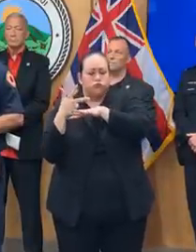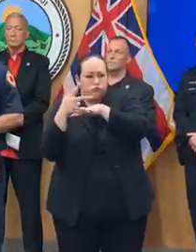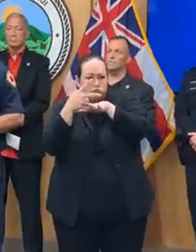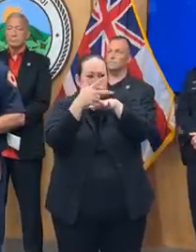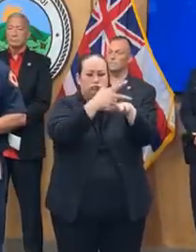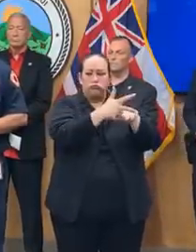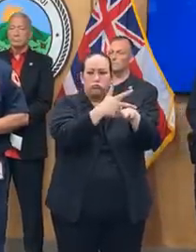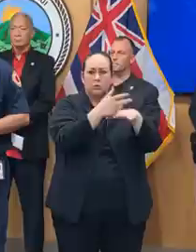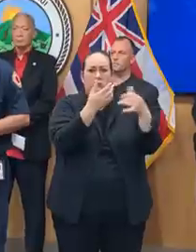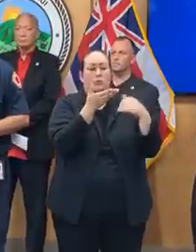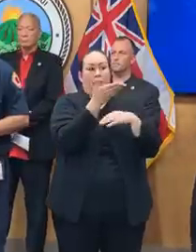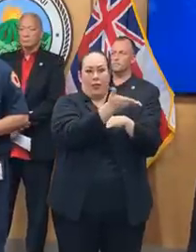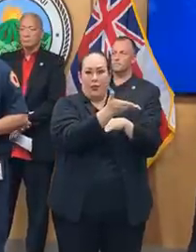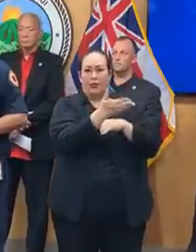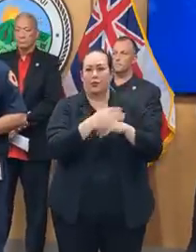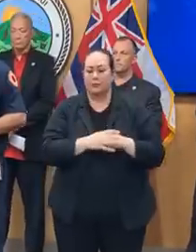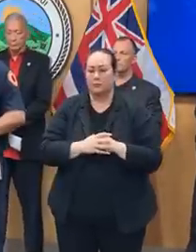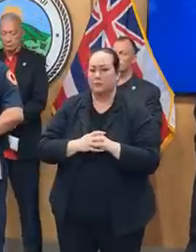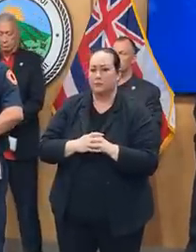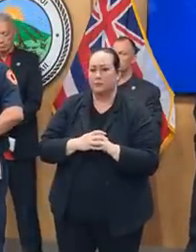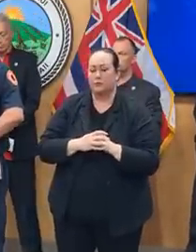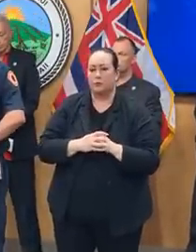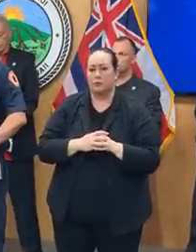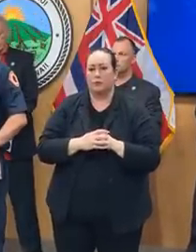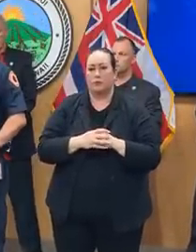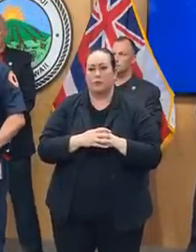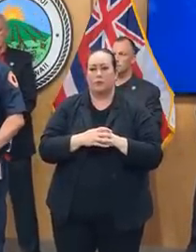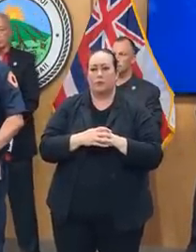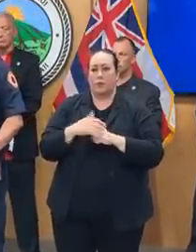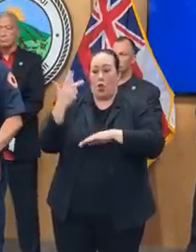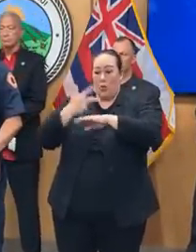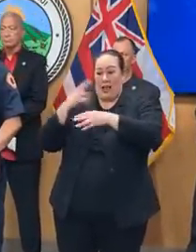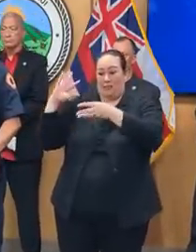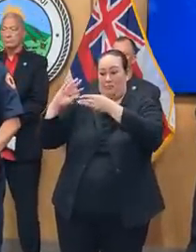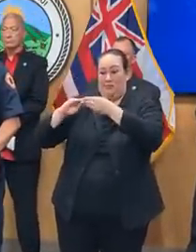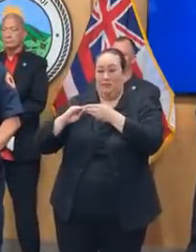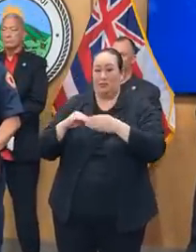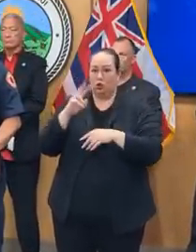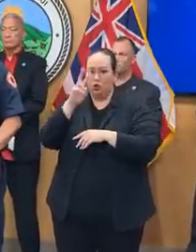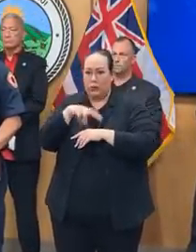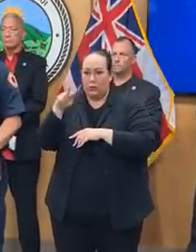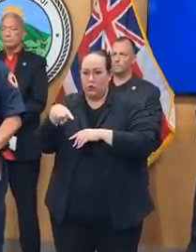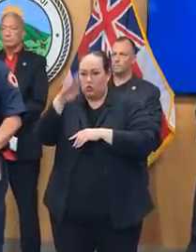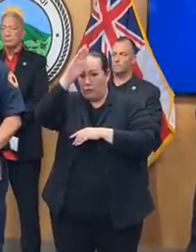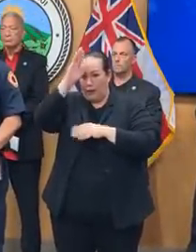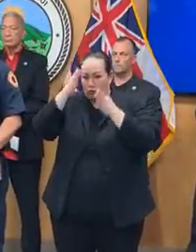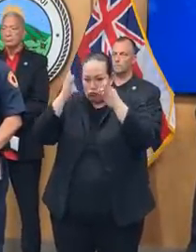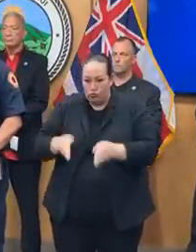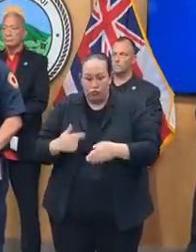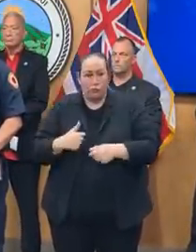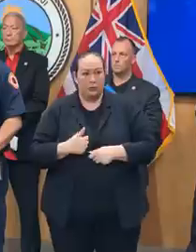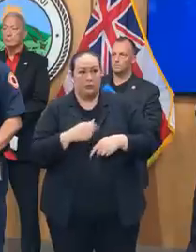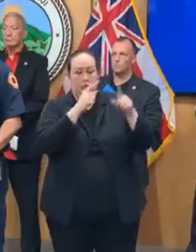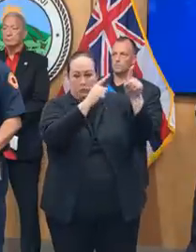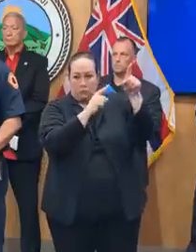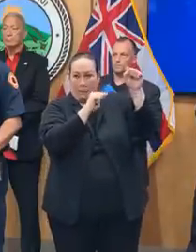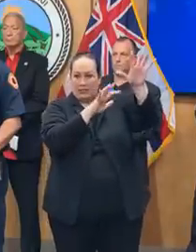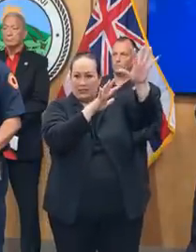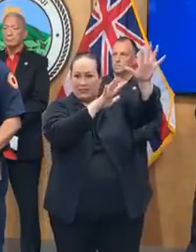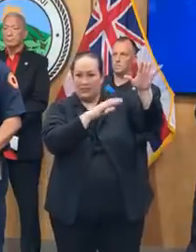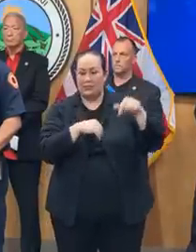that we have up there on the hill. To give you some idea, the last 3 days, Monday we had 22 firefighters up on the hill just in the Kula area,